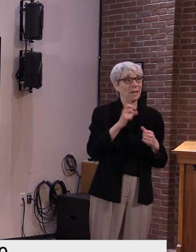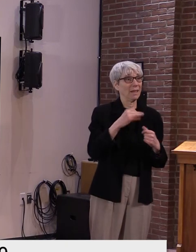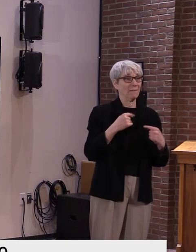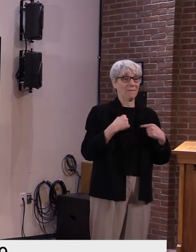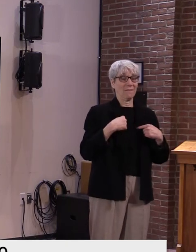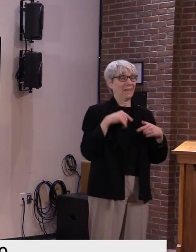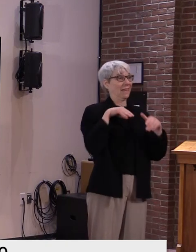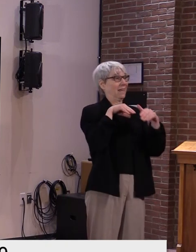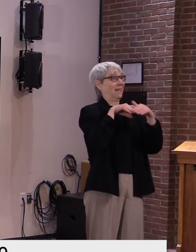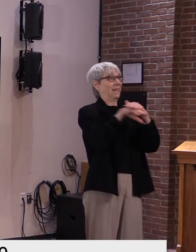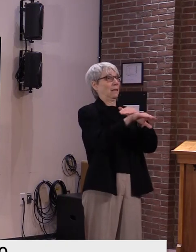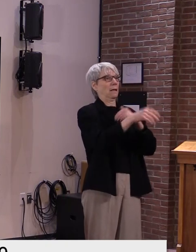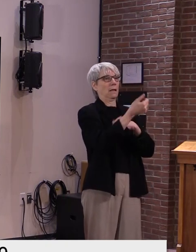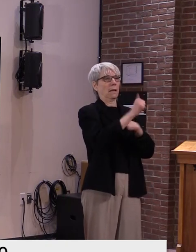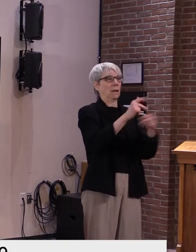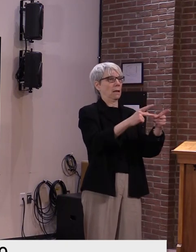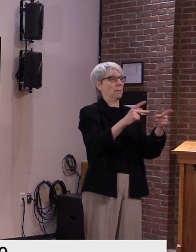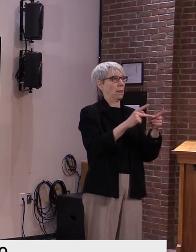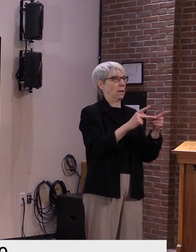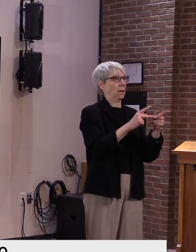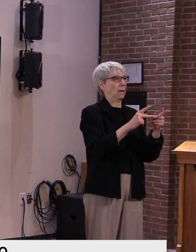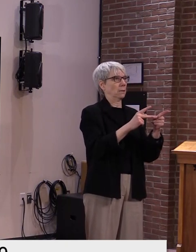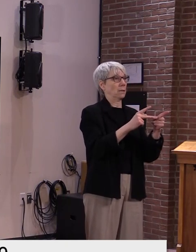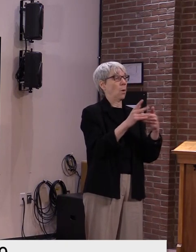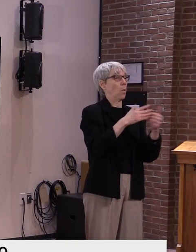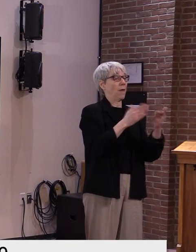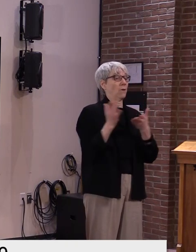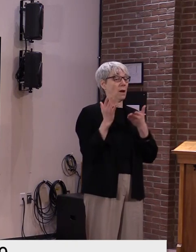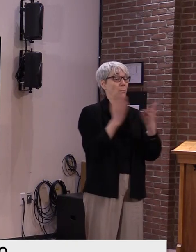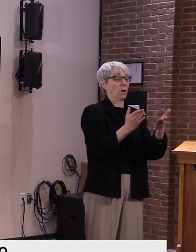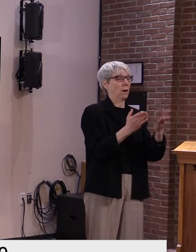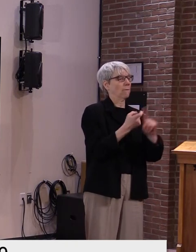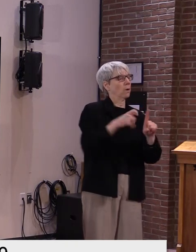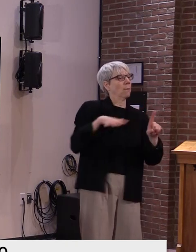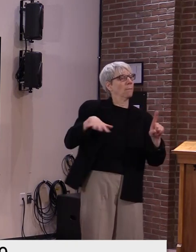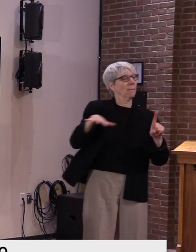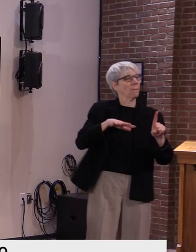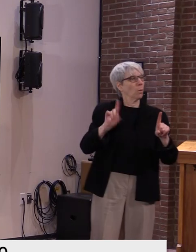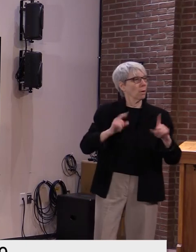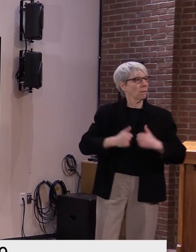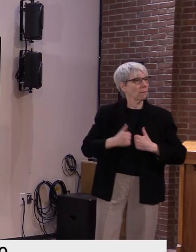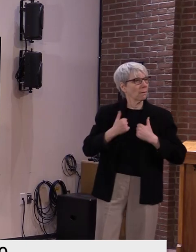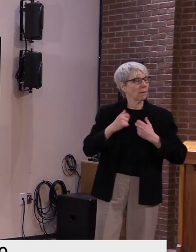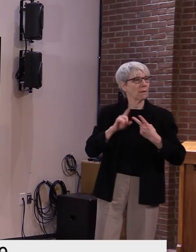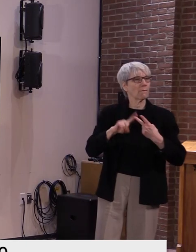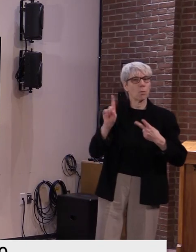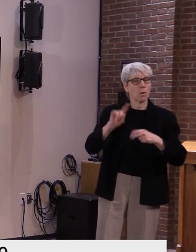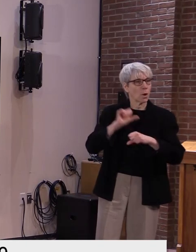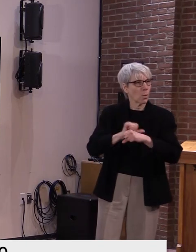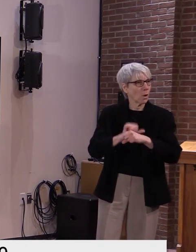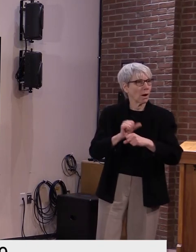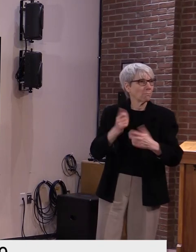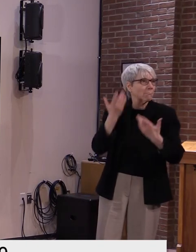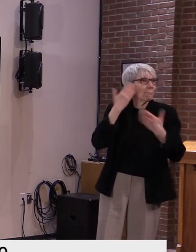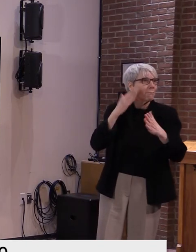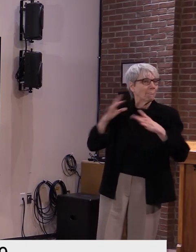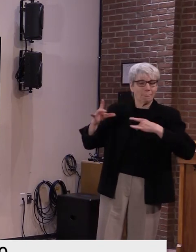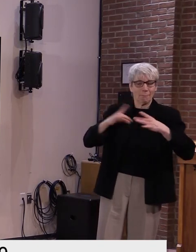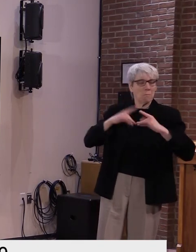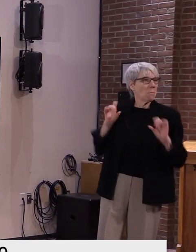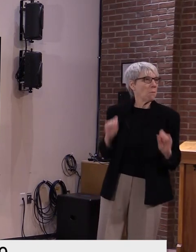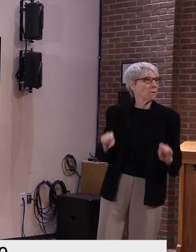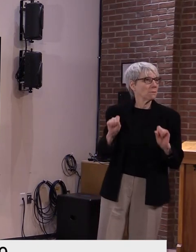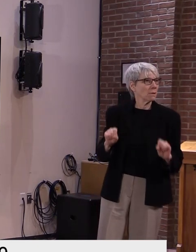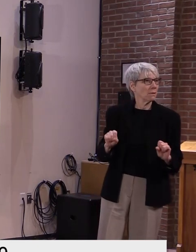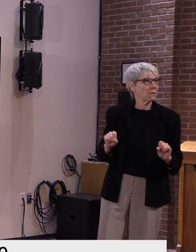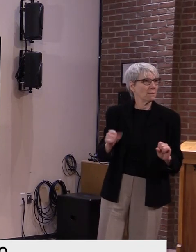a representative of the community that we come from. And whether we're going to a work site at a long-term care or whether we're going to school or